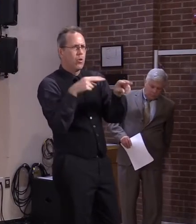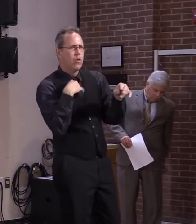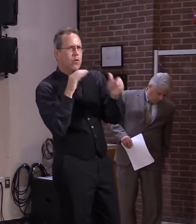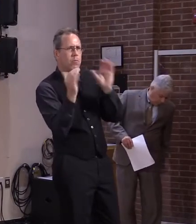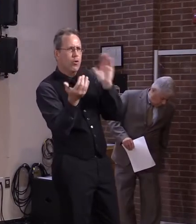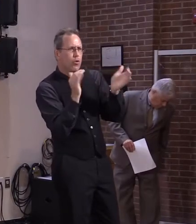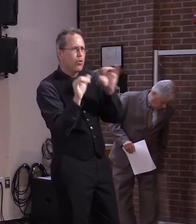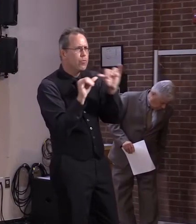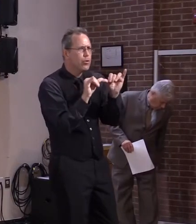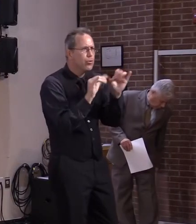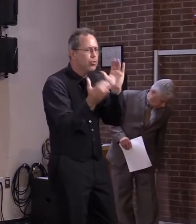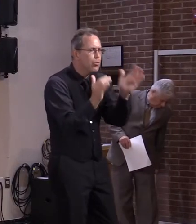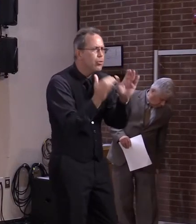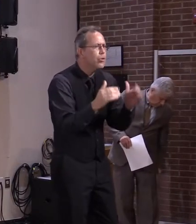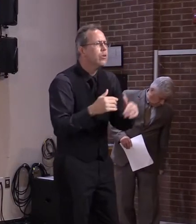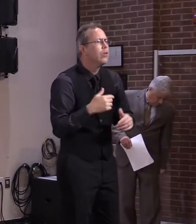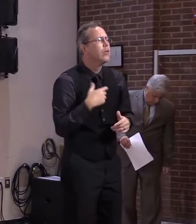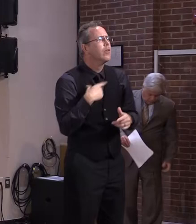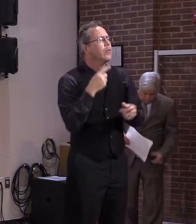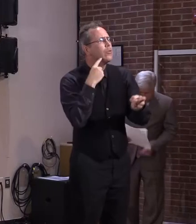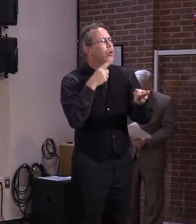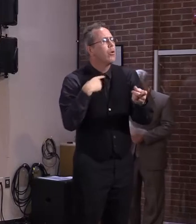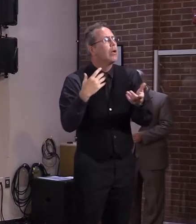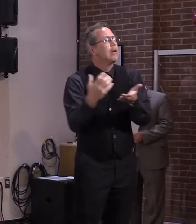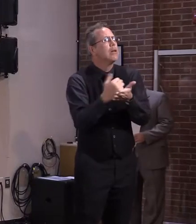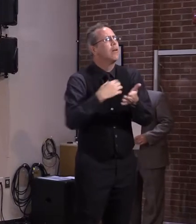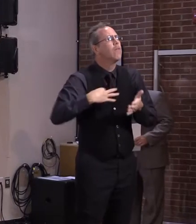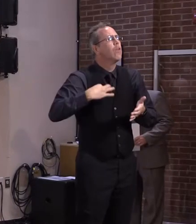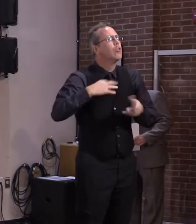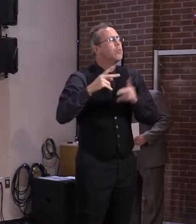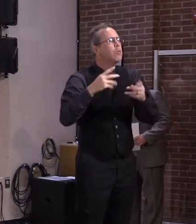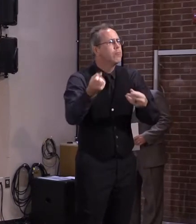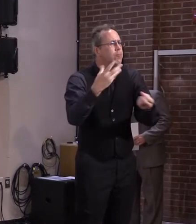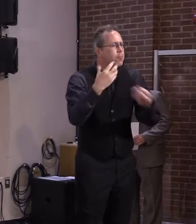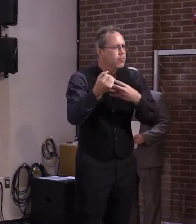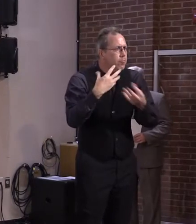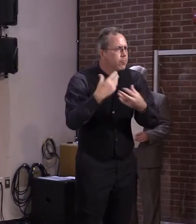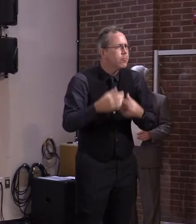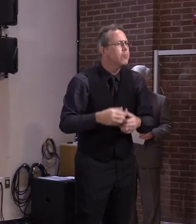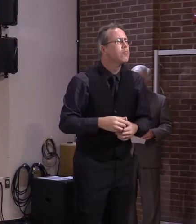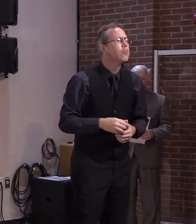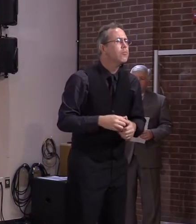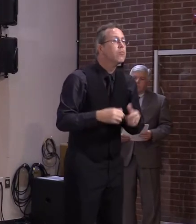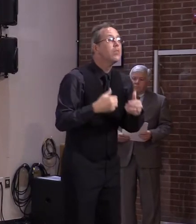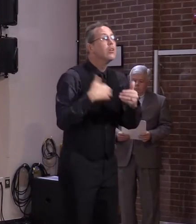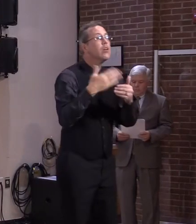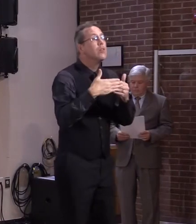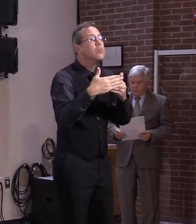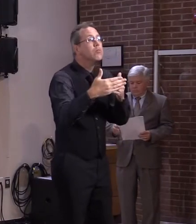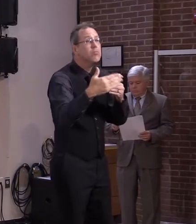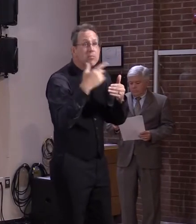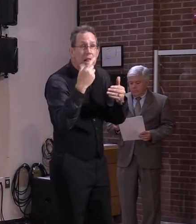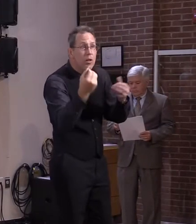information will become increasingly important when we need to make changes to managing our pandemic response at schools in the coming